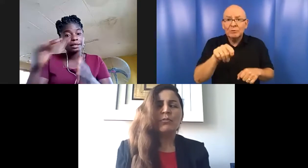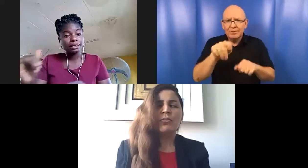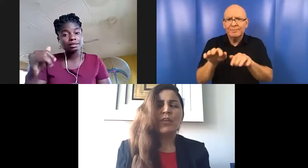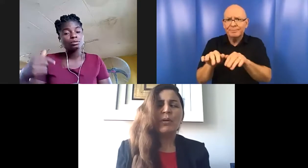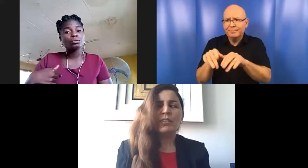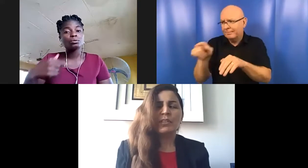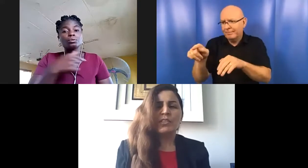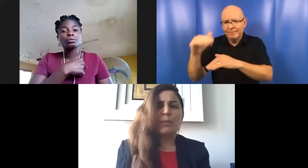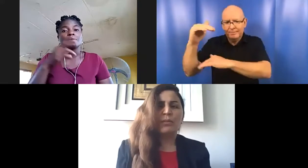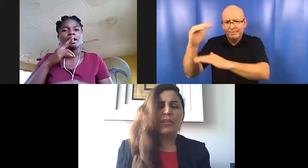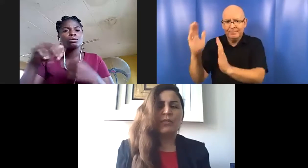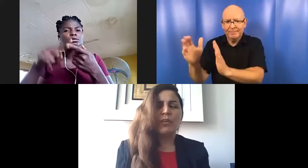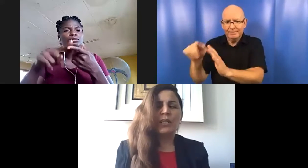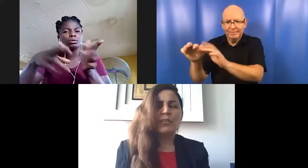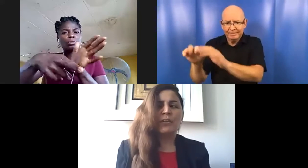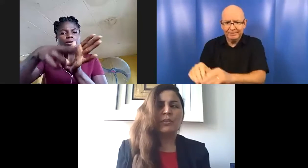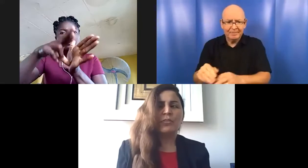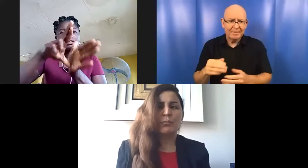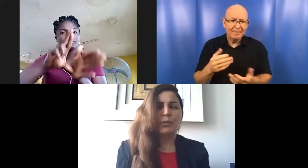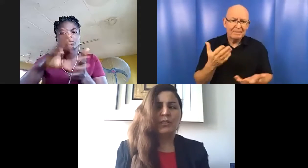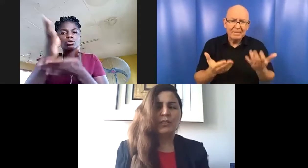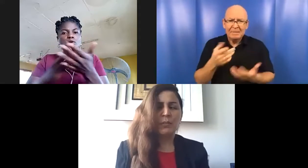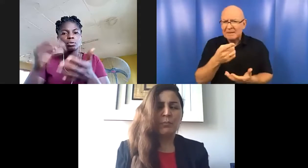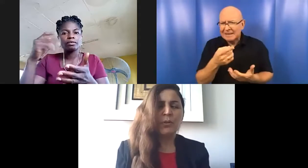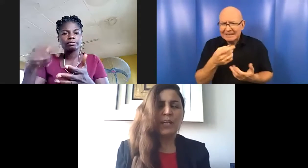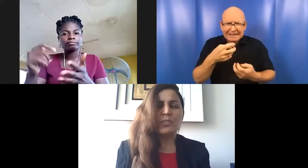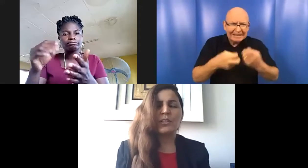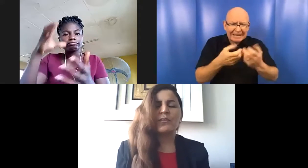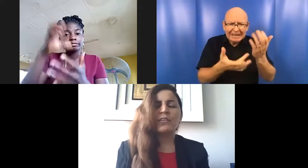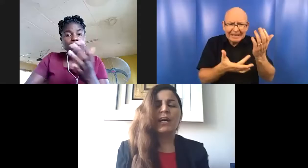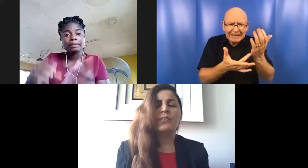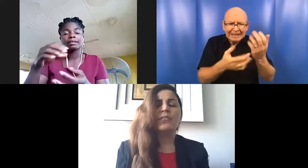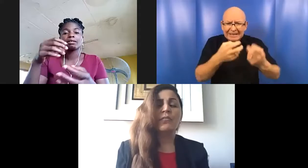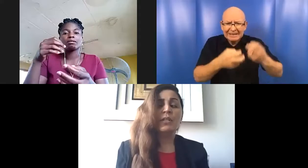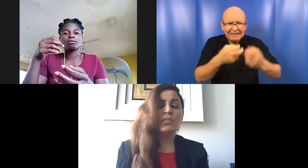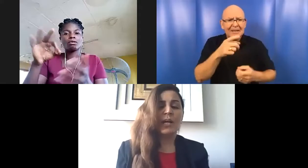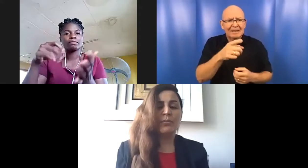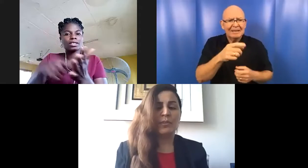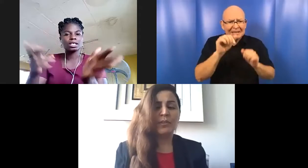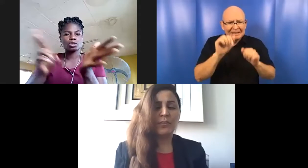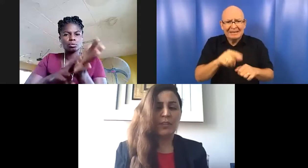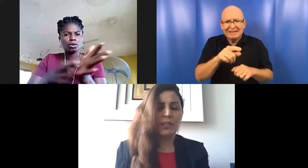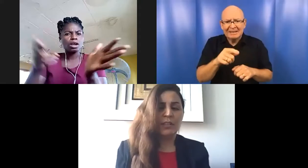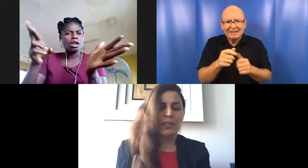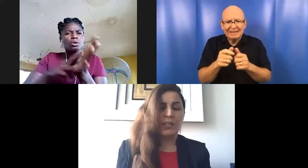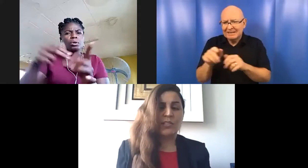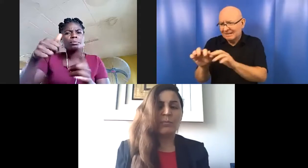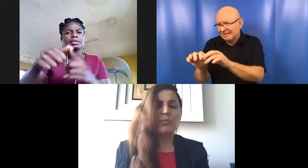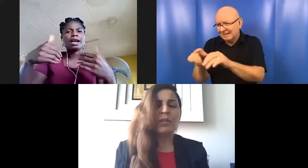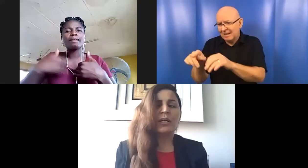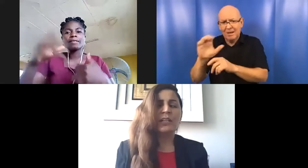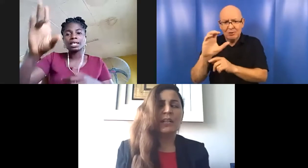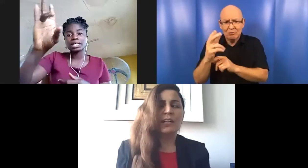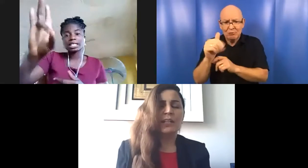to review some of the chapters and findings of this report. The report actually itself has 7 chapters.